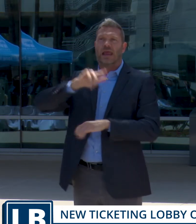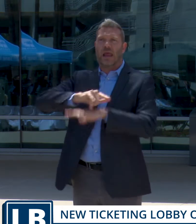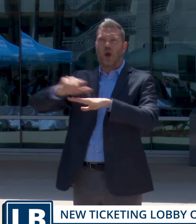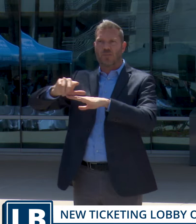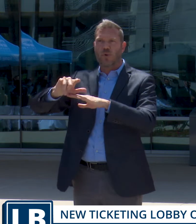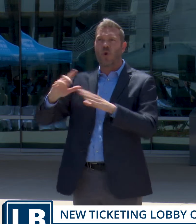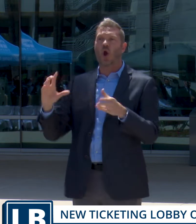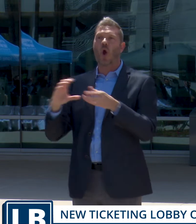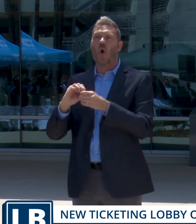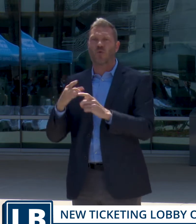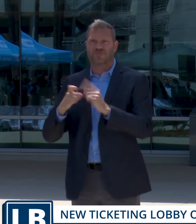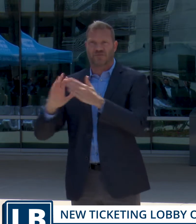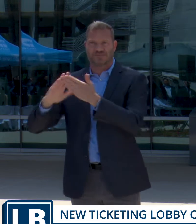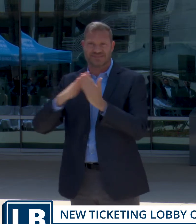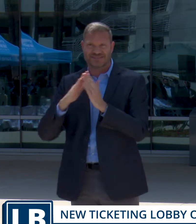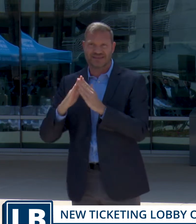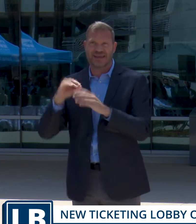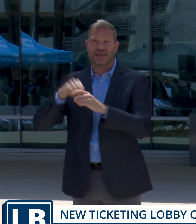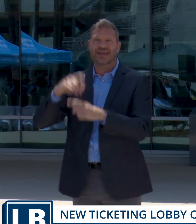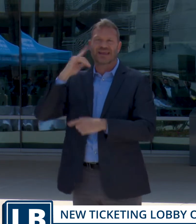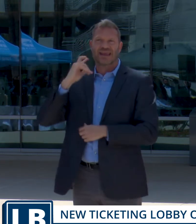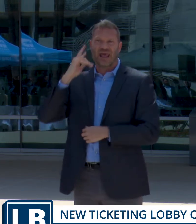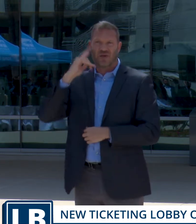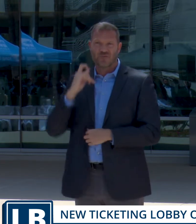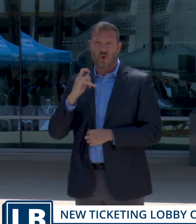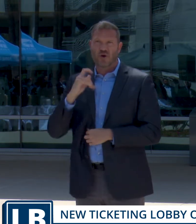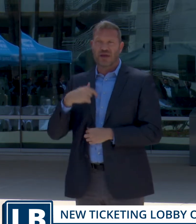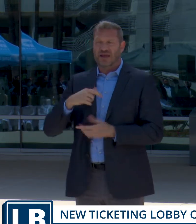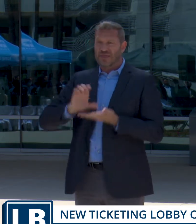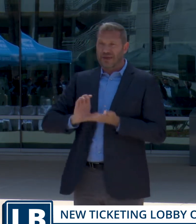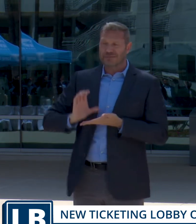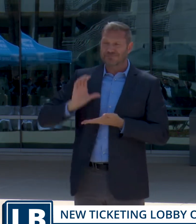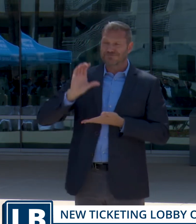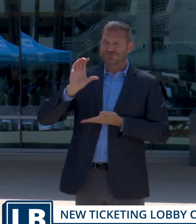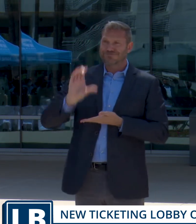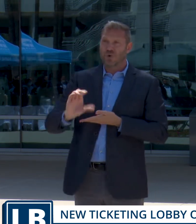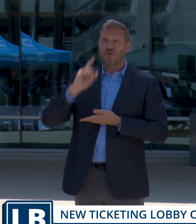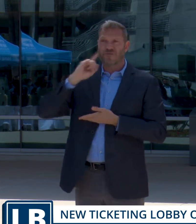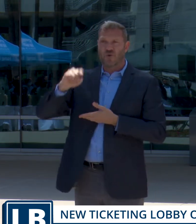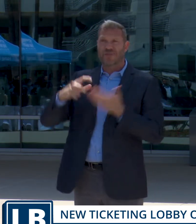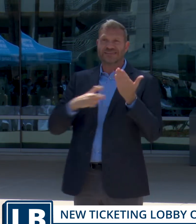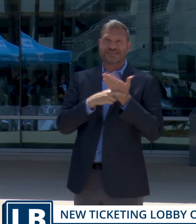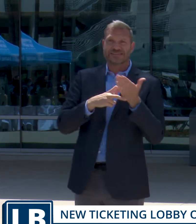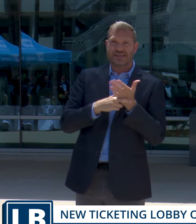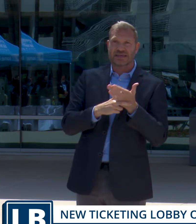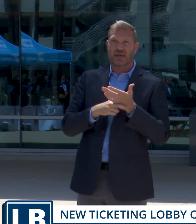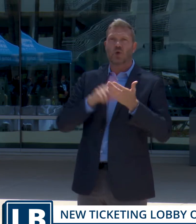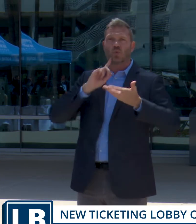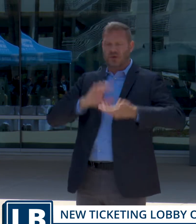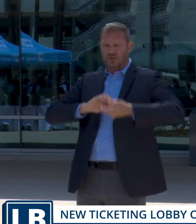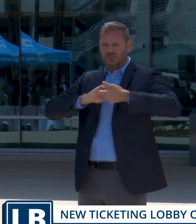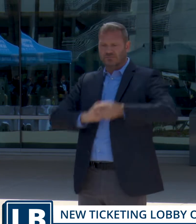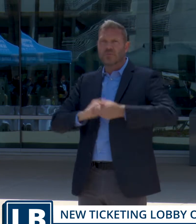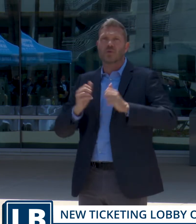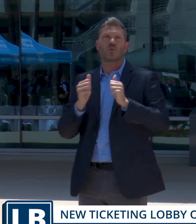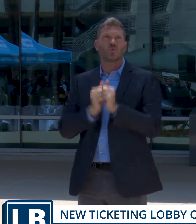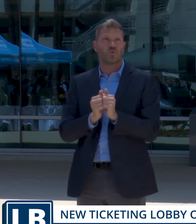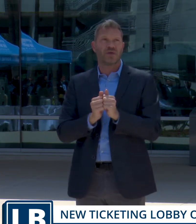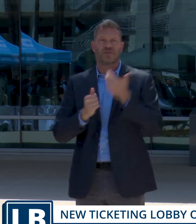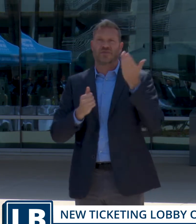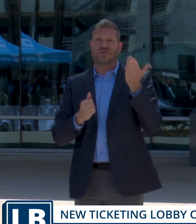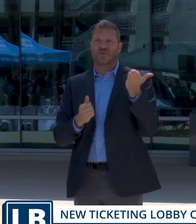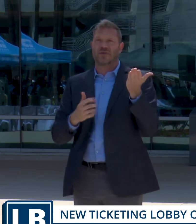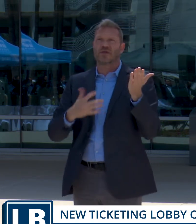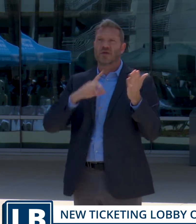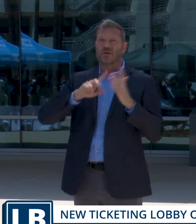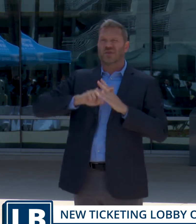The $26 million investment in the ticketing lobby complements the adjacent historic terminal and solidifies